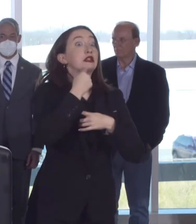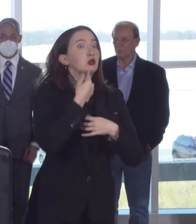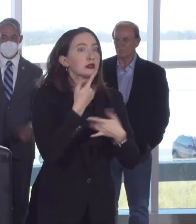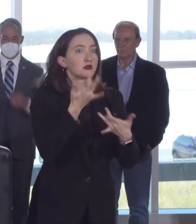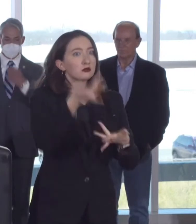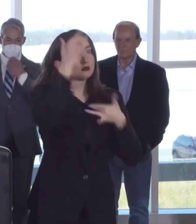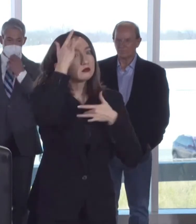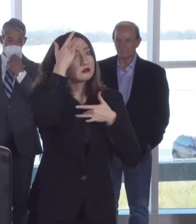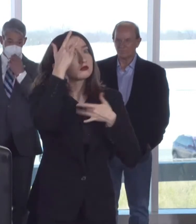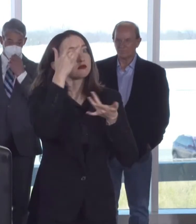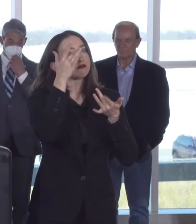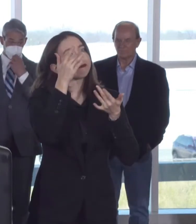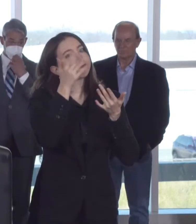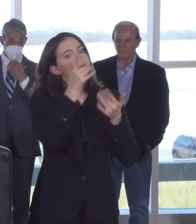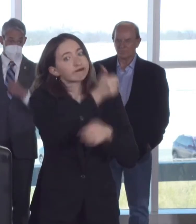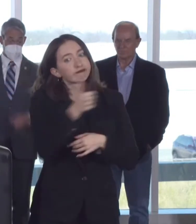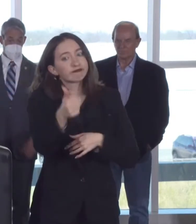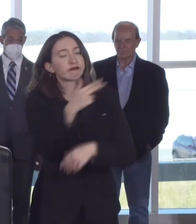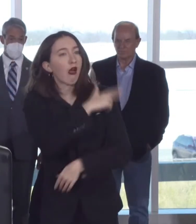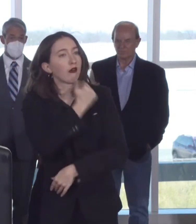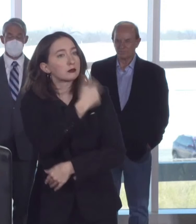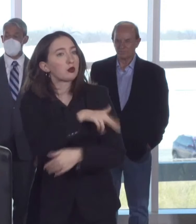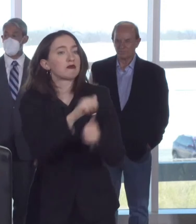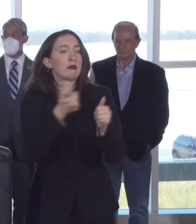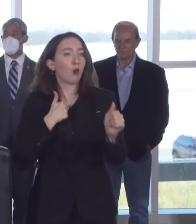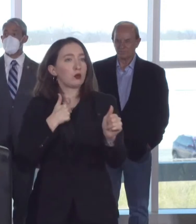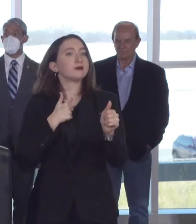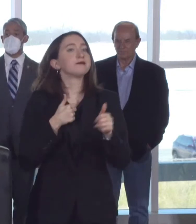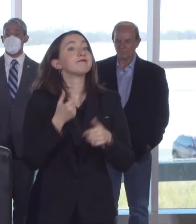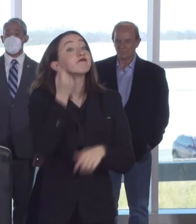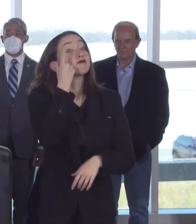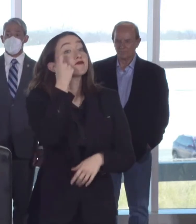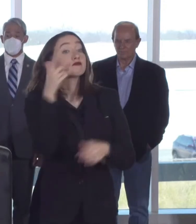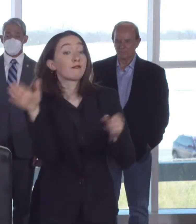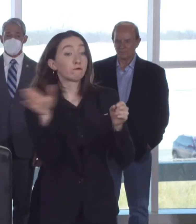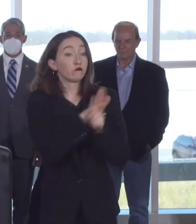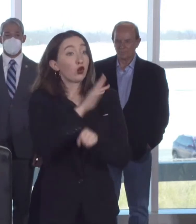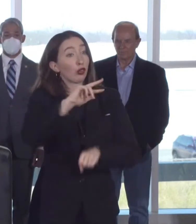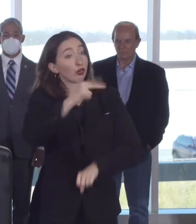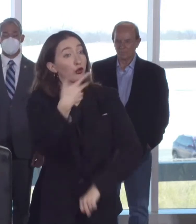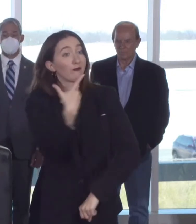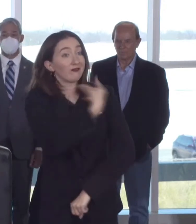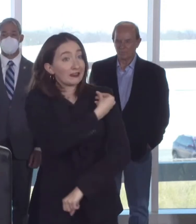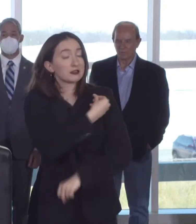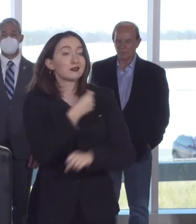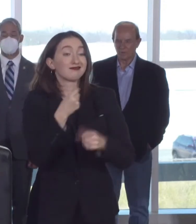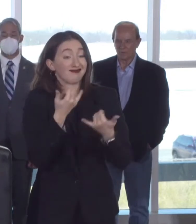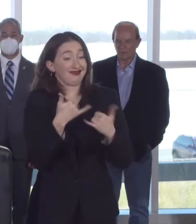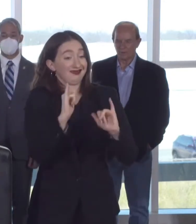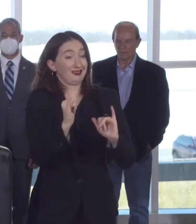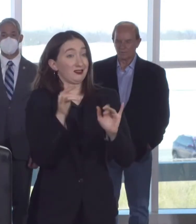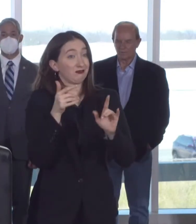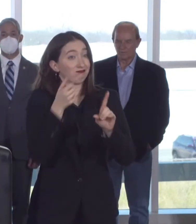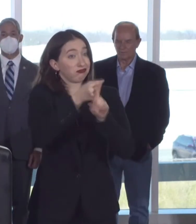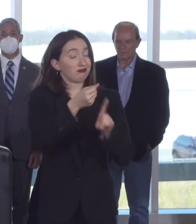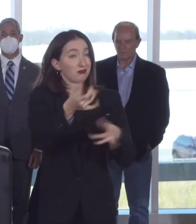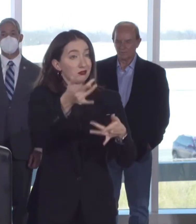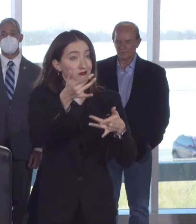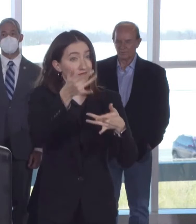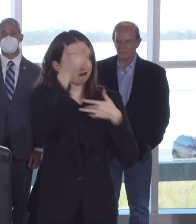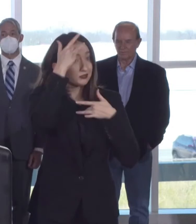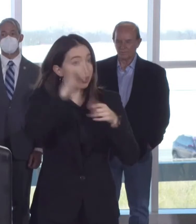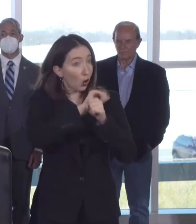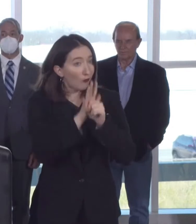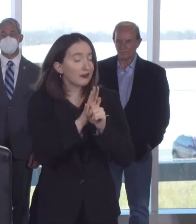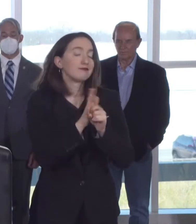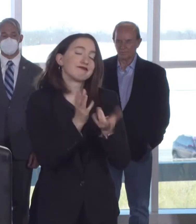hospitalization. It's also important to note that for individuals who are fully vaccinated but have breakthrough infections, they are far more likely to